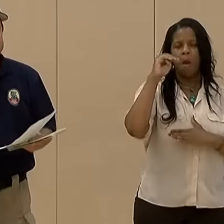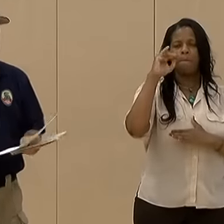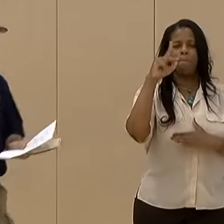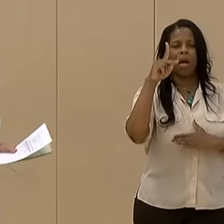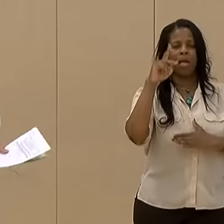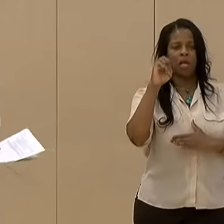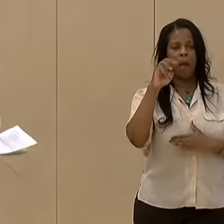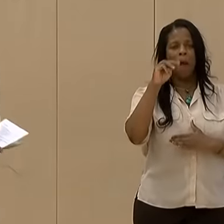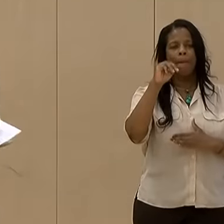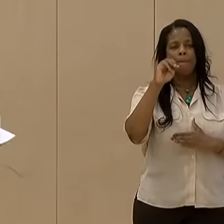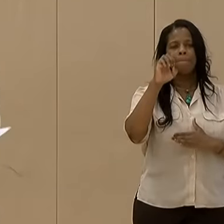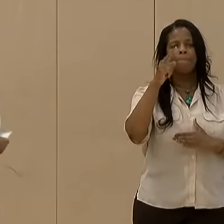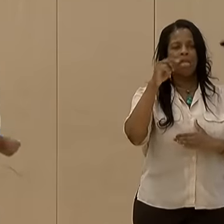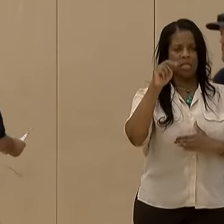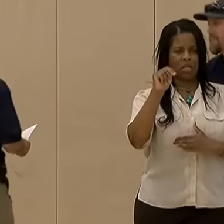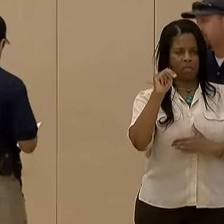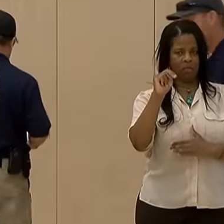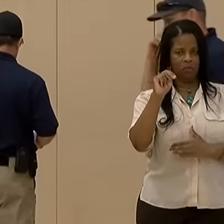5.